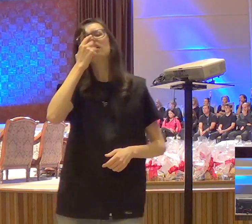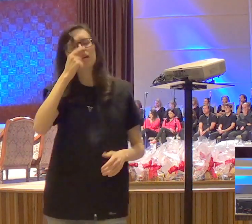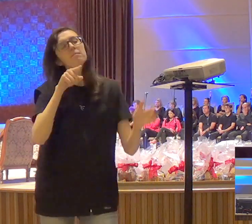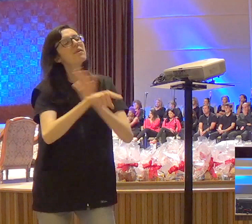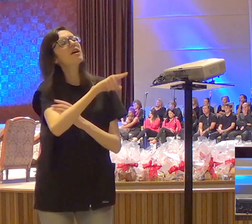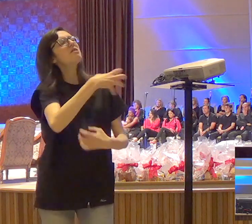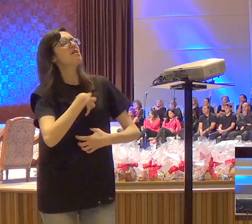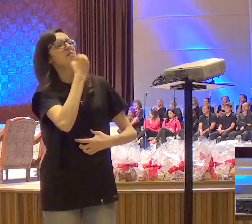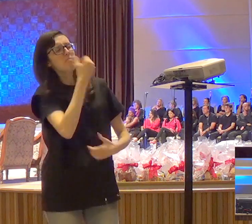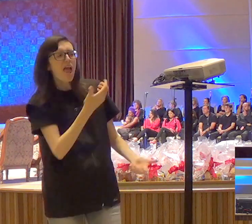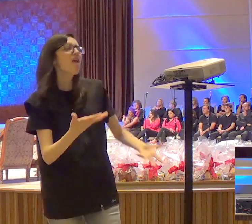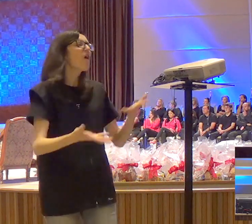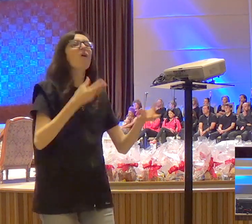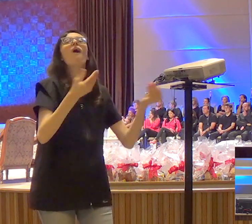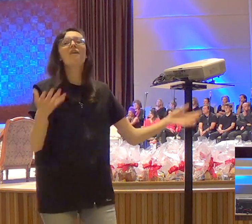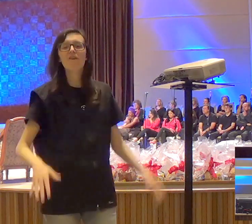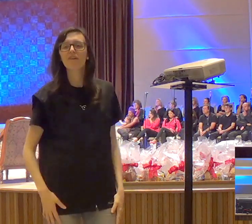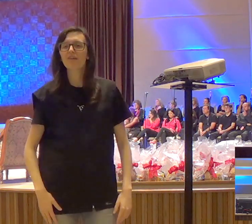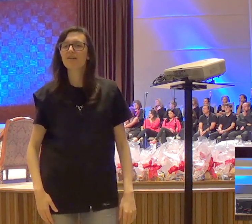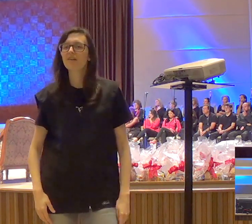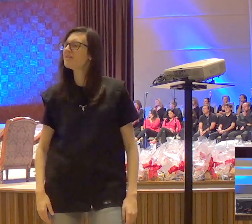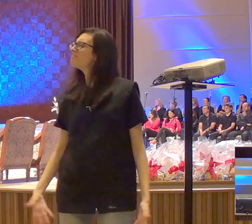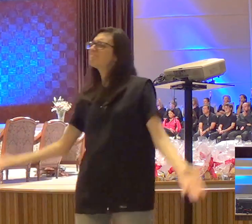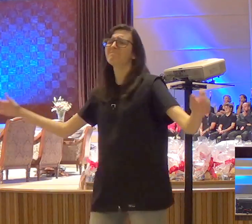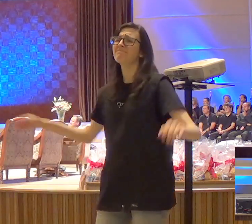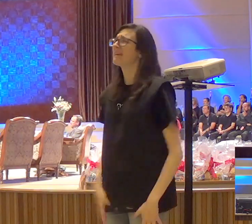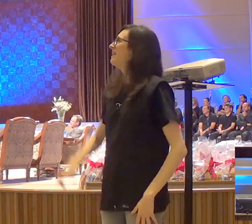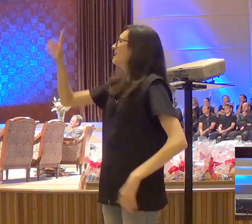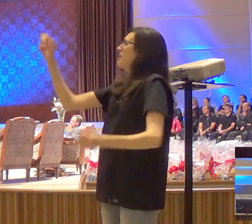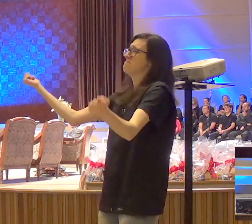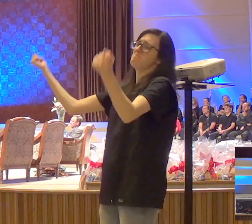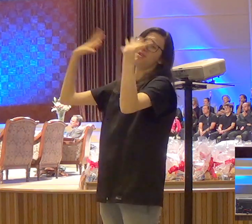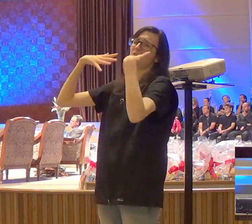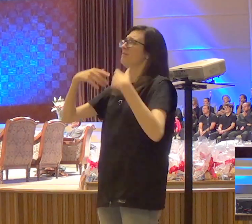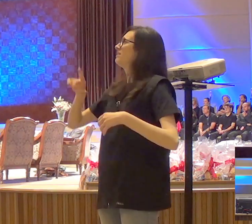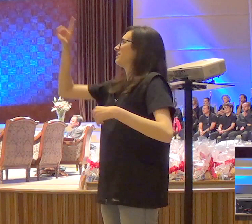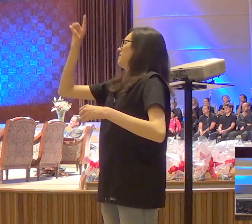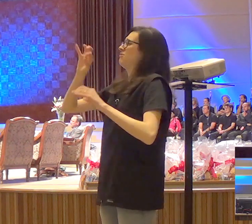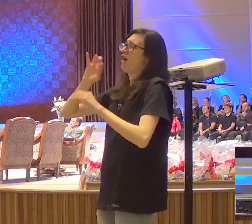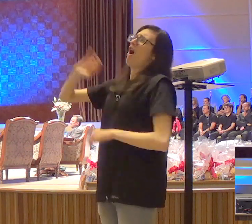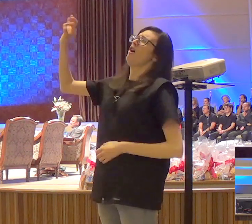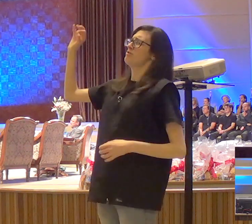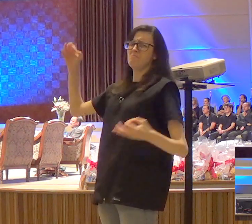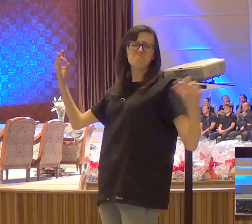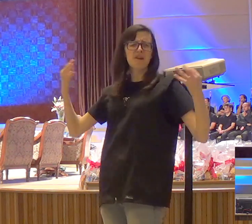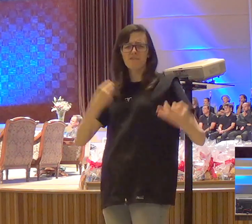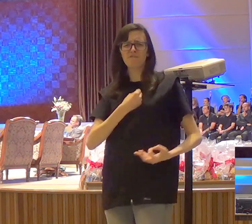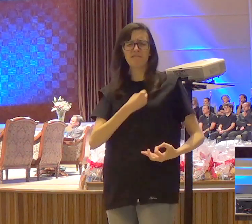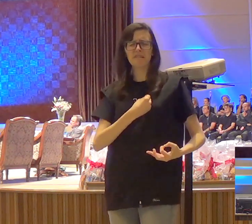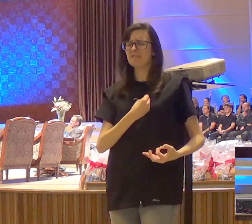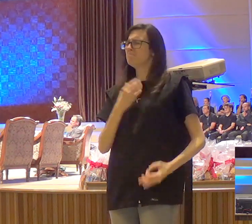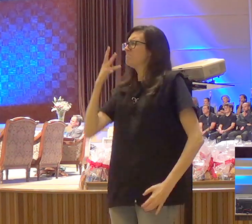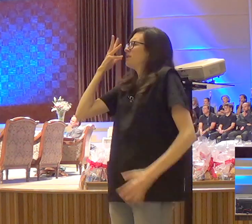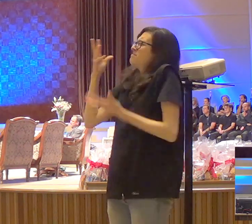como é que você está hoje? You say, I'm blessed. Eu sou abençoado. Everything is great. Tudo está ótimo.